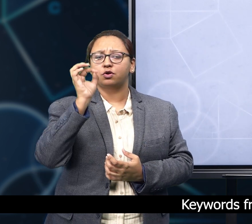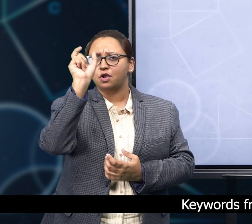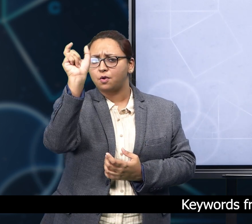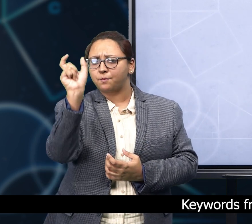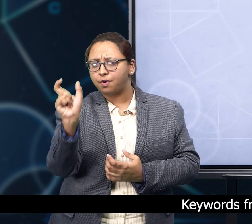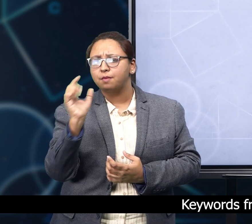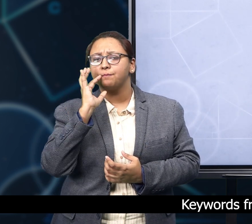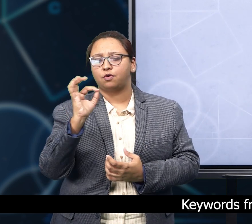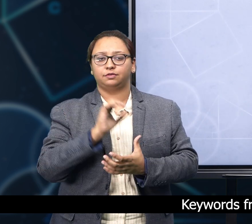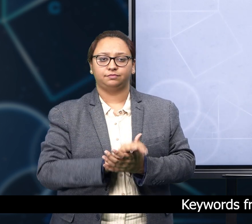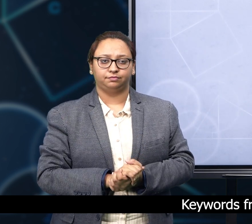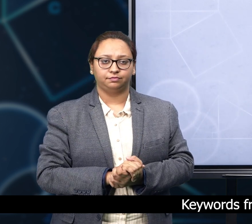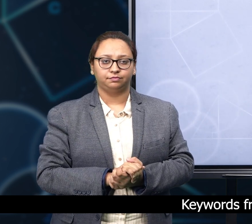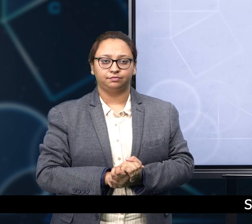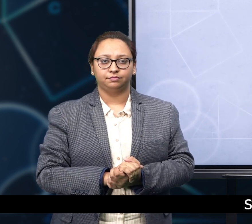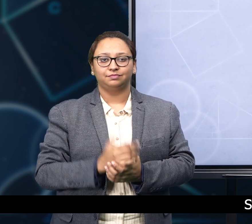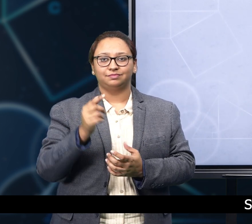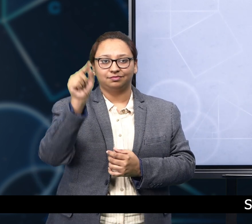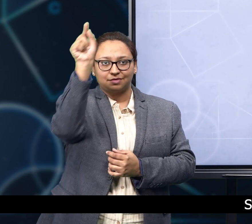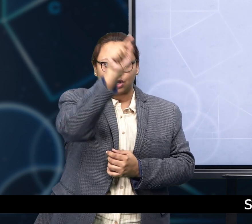Keywords from this lesson are symmetry,